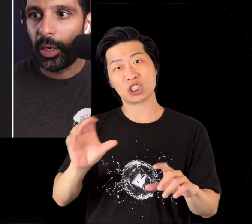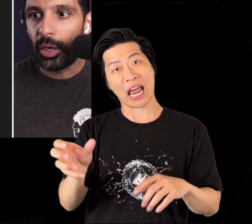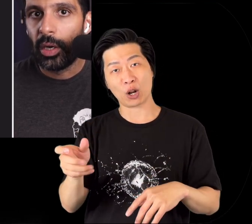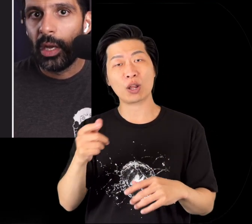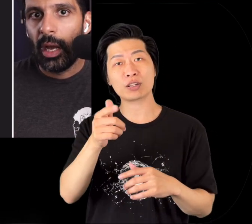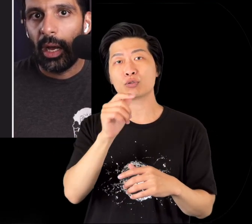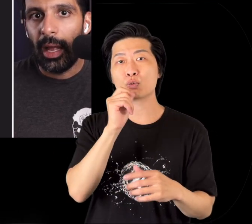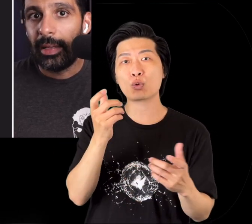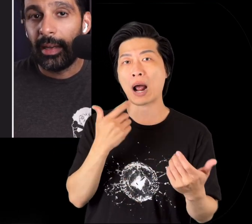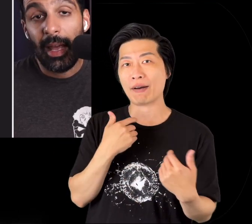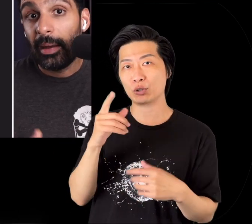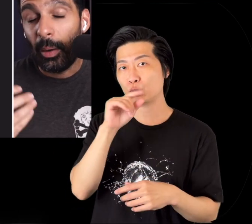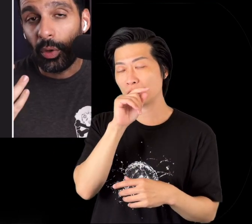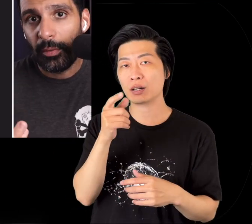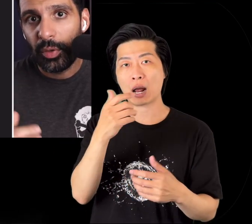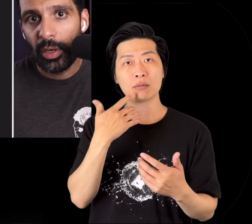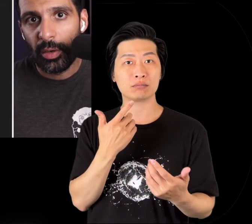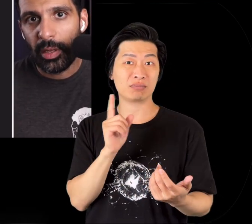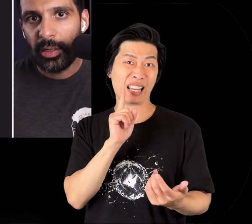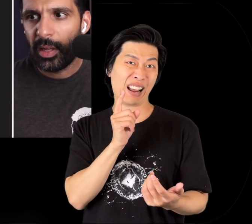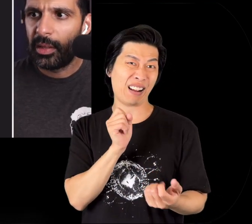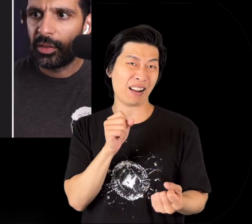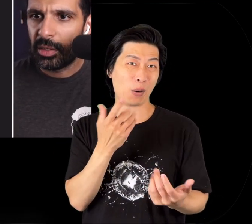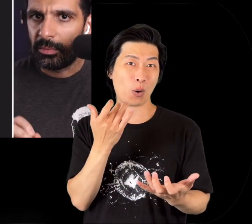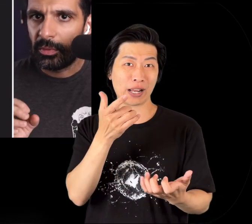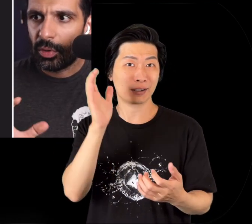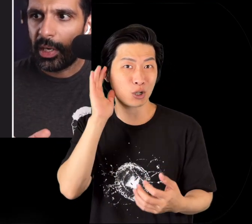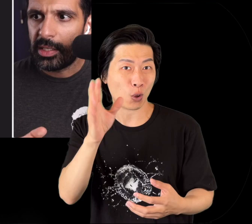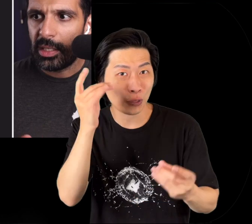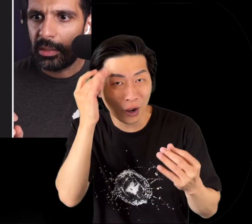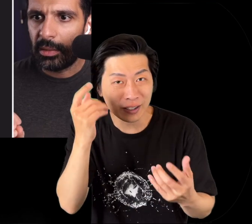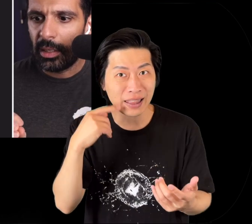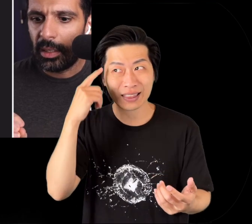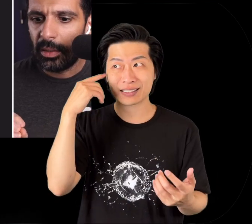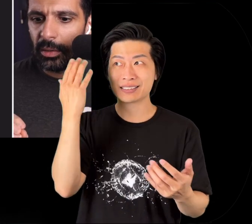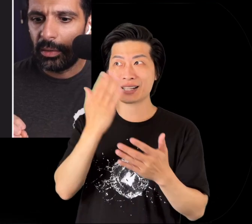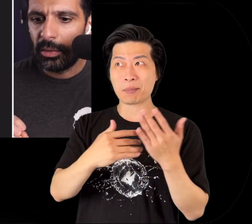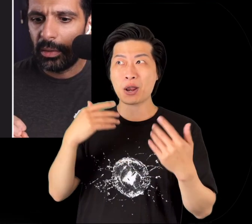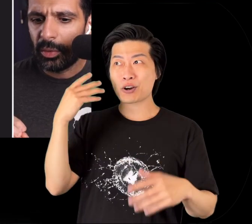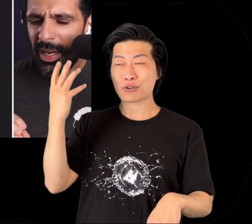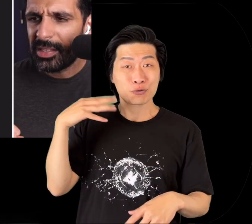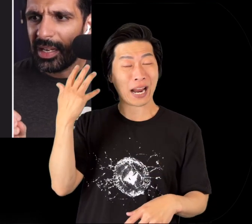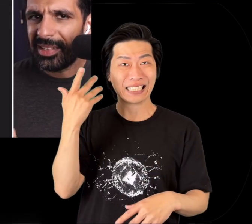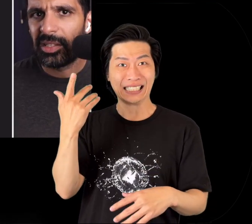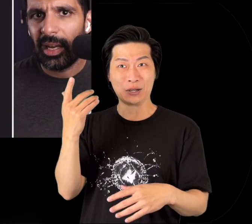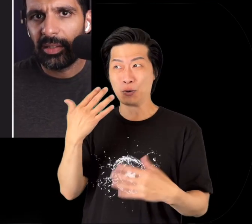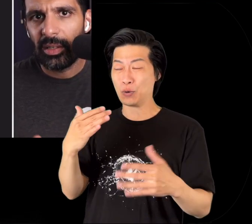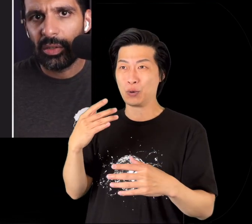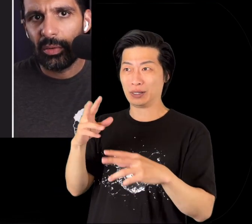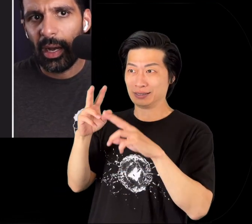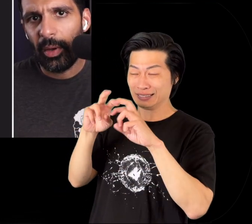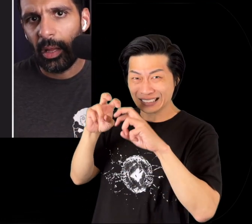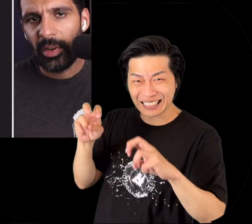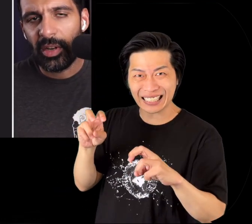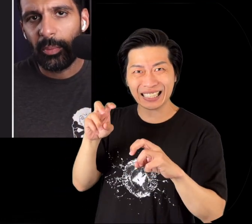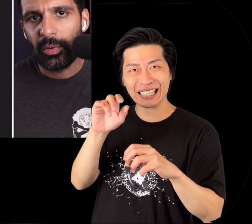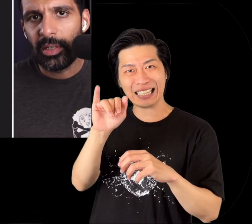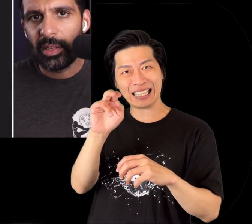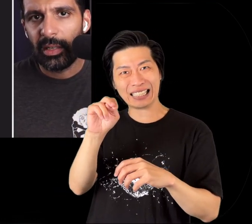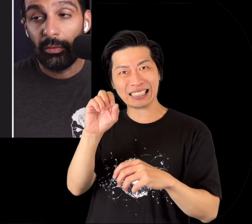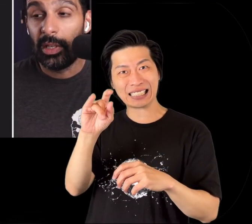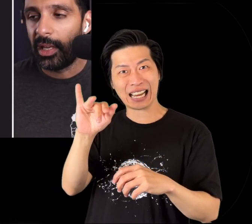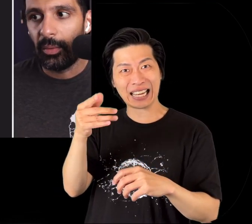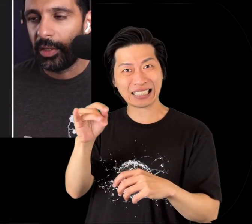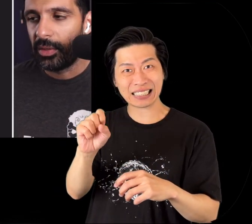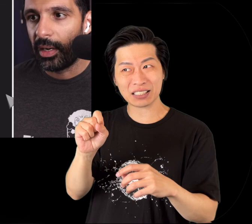have Twitter. Yeah, I would love to hear your thoughts. I think there's some crazy insights into how Elon Musk operates,